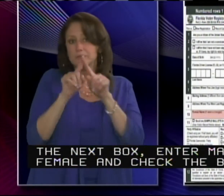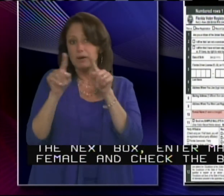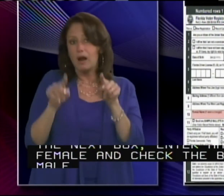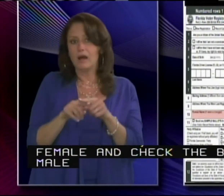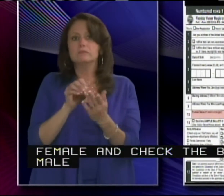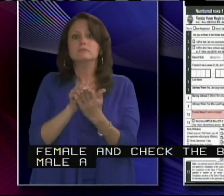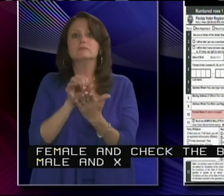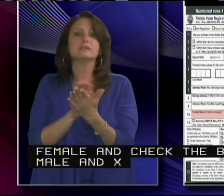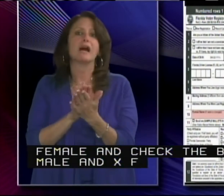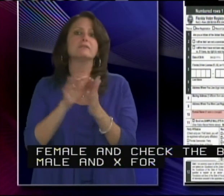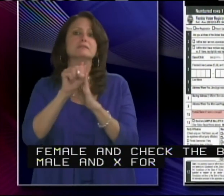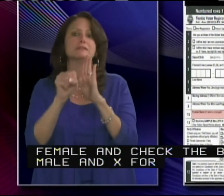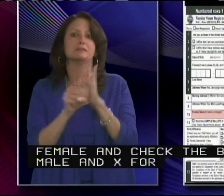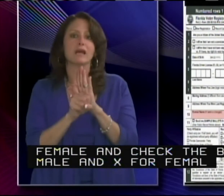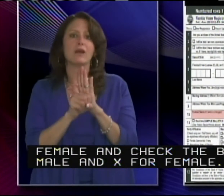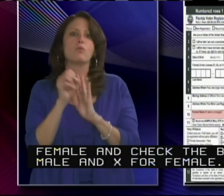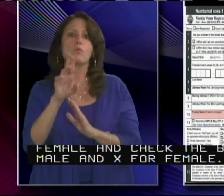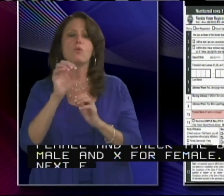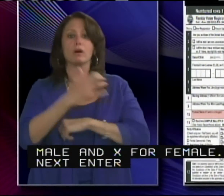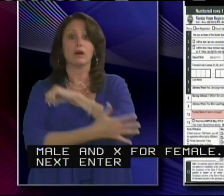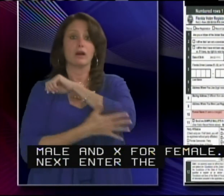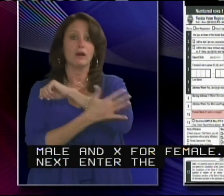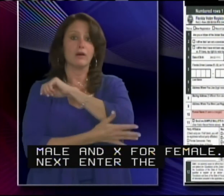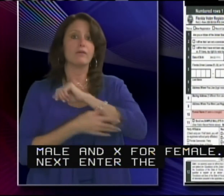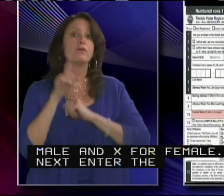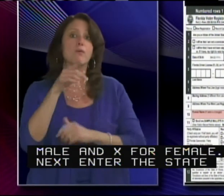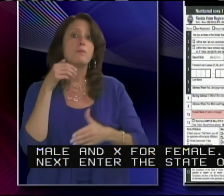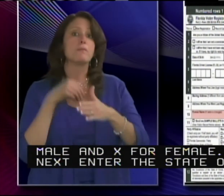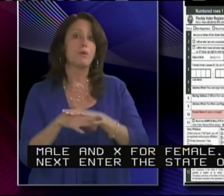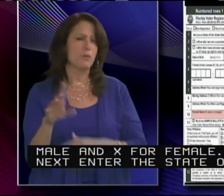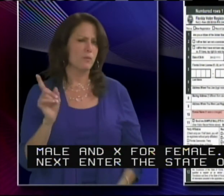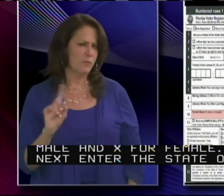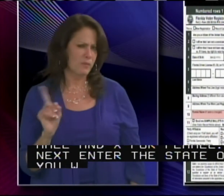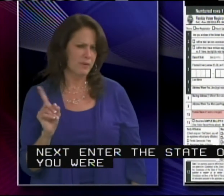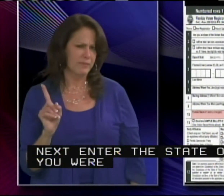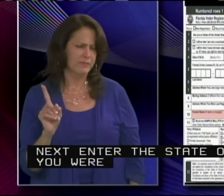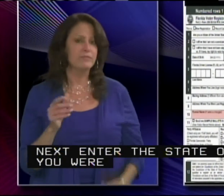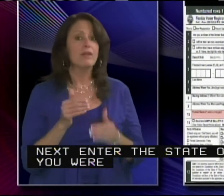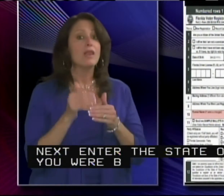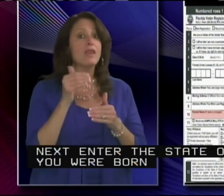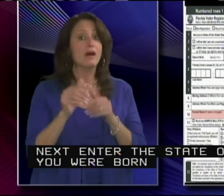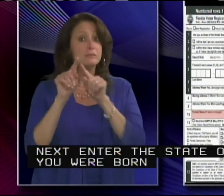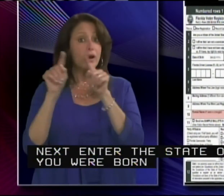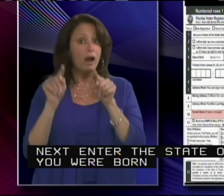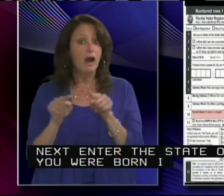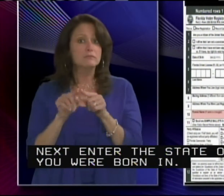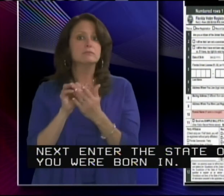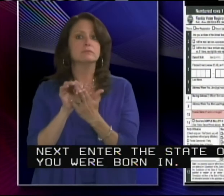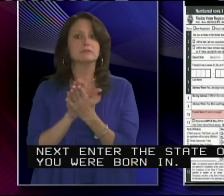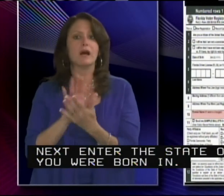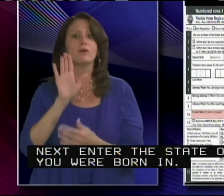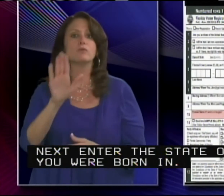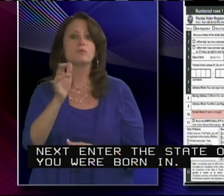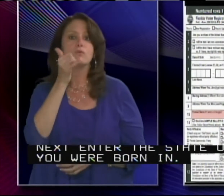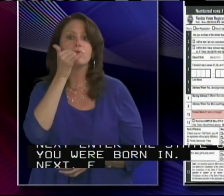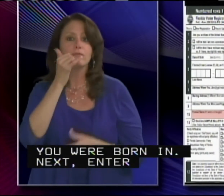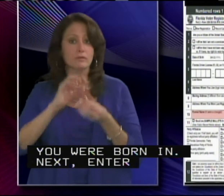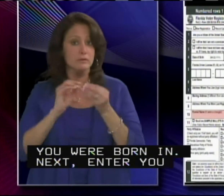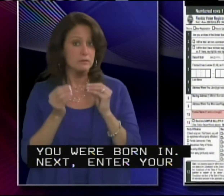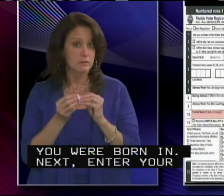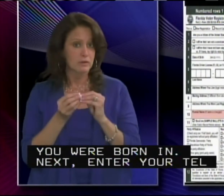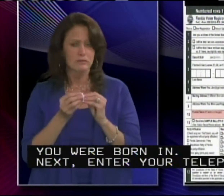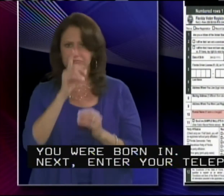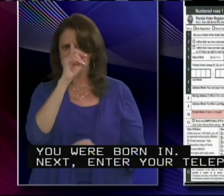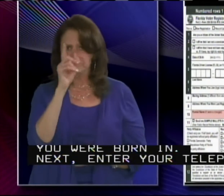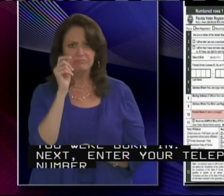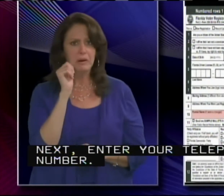or country you were born in. Next, enter your telephone number. If you do not have to